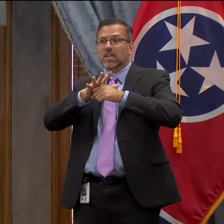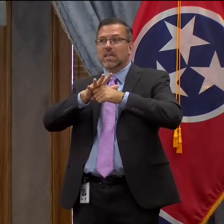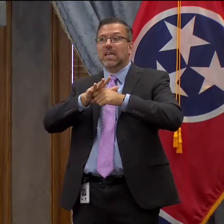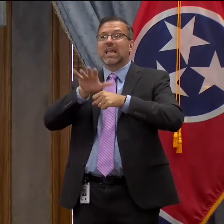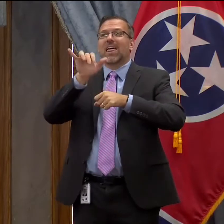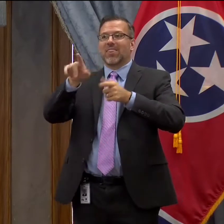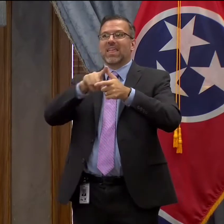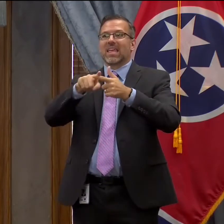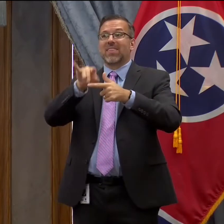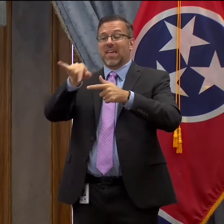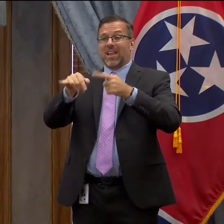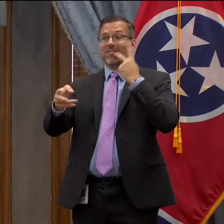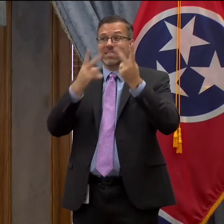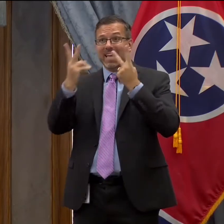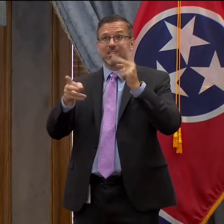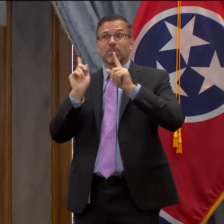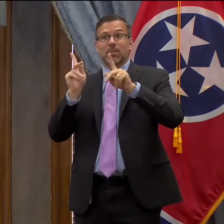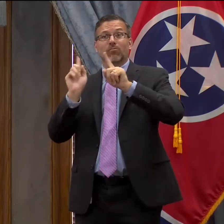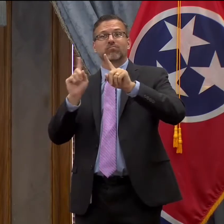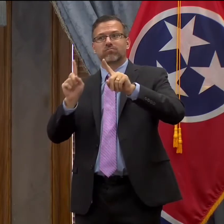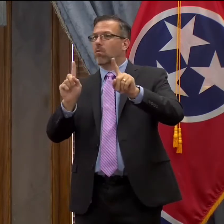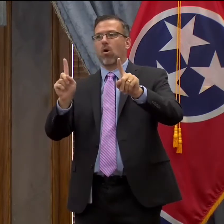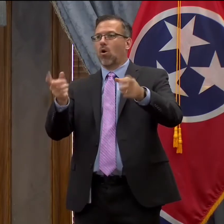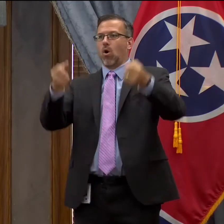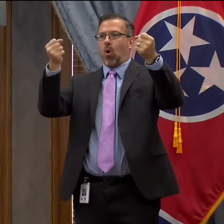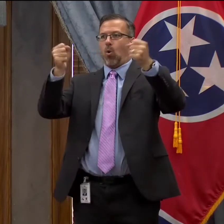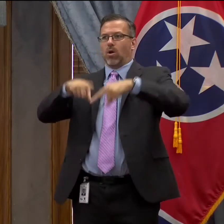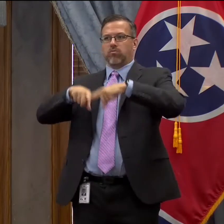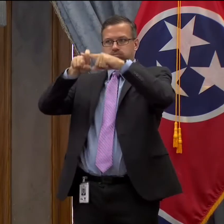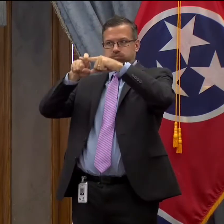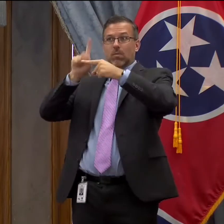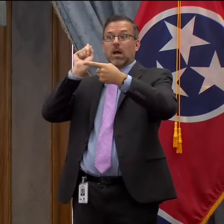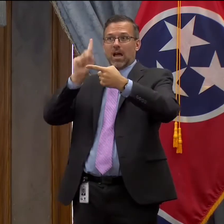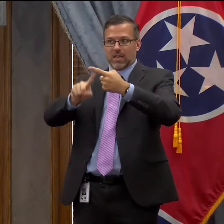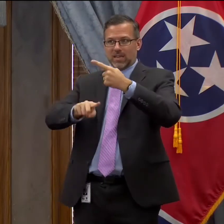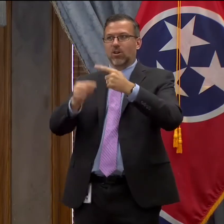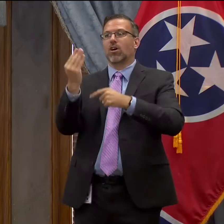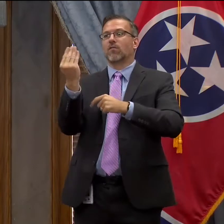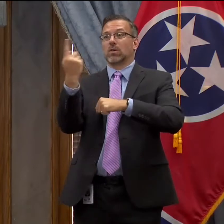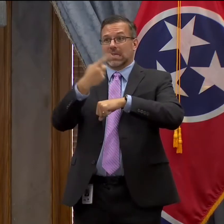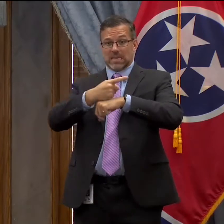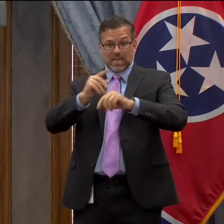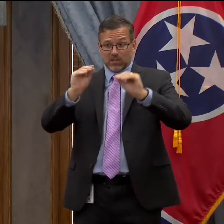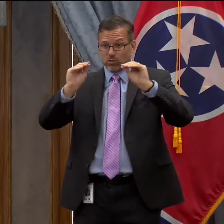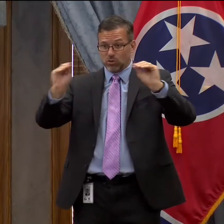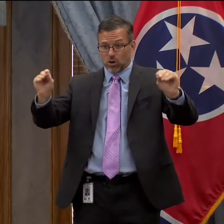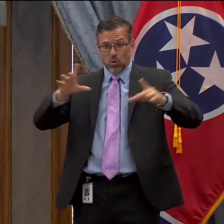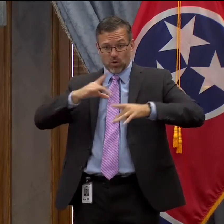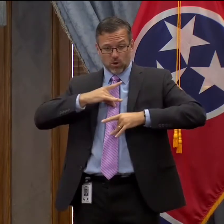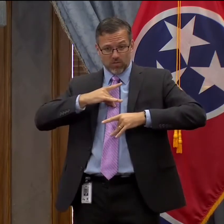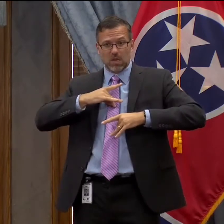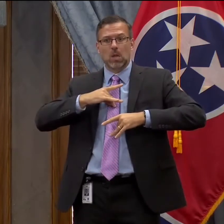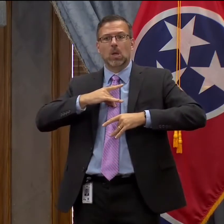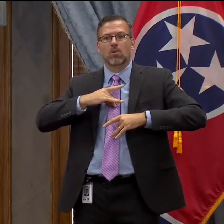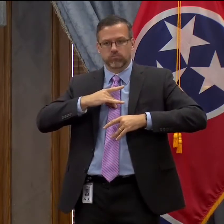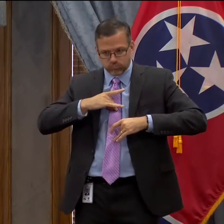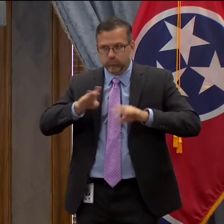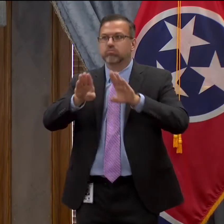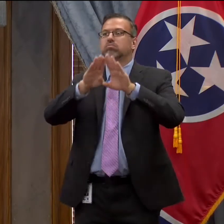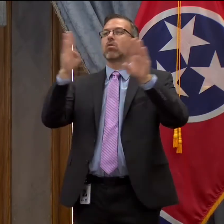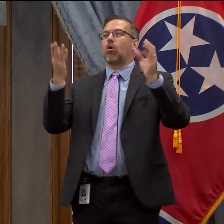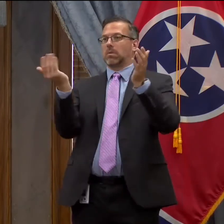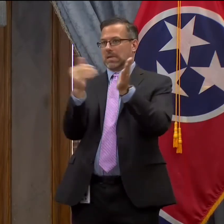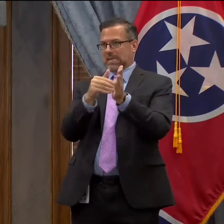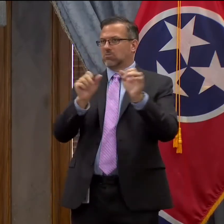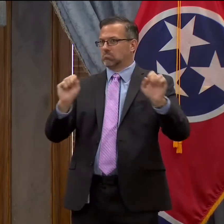would be suspended until the facility is once again infection-free for at least 14 days. Secondly, consistent